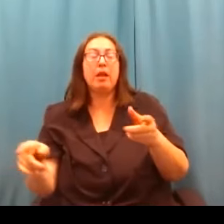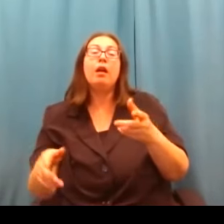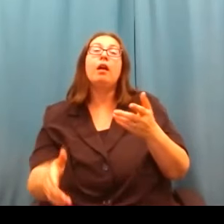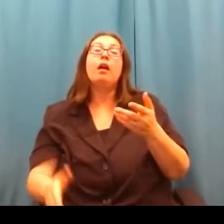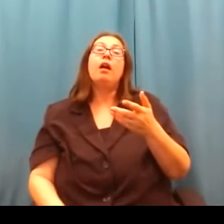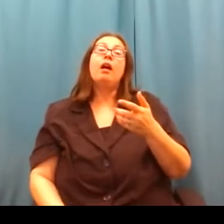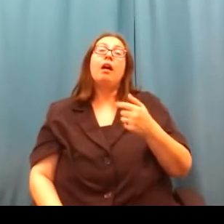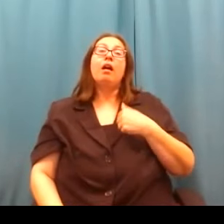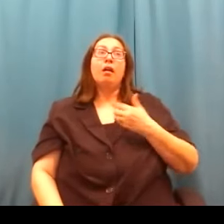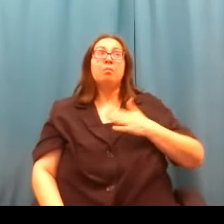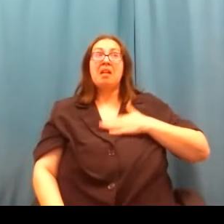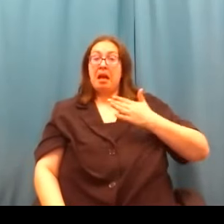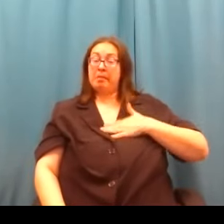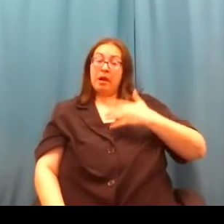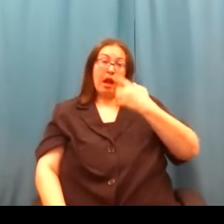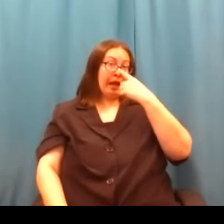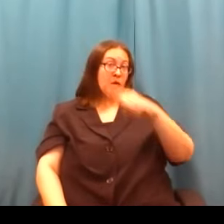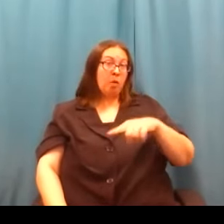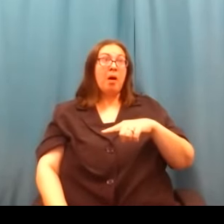do this again.